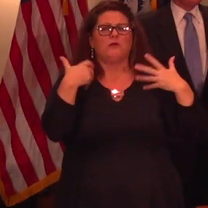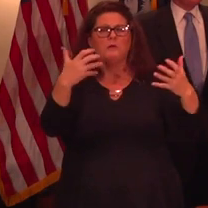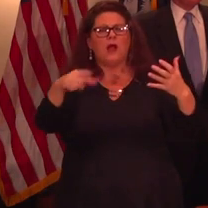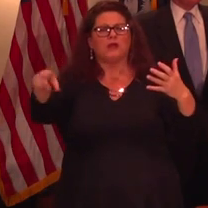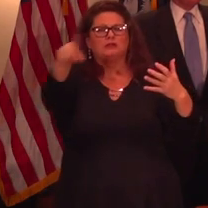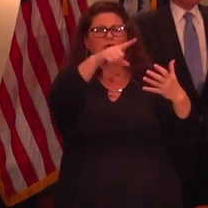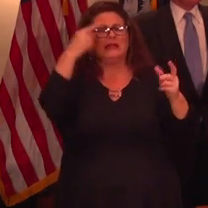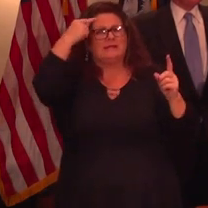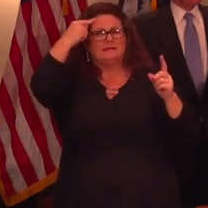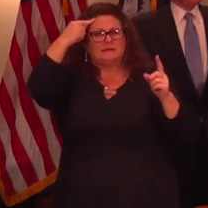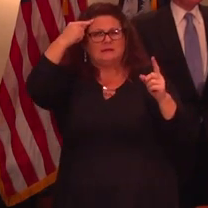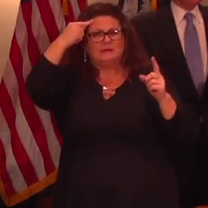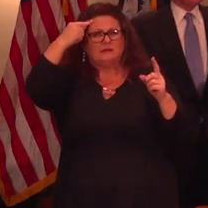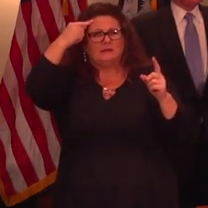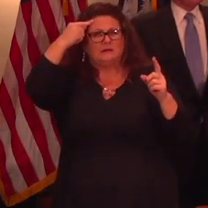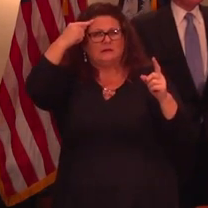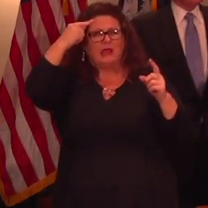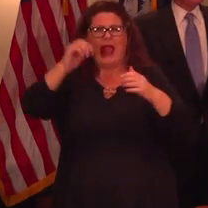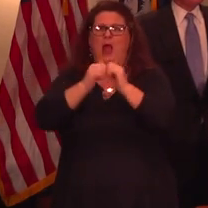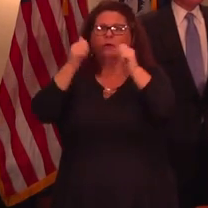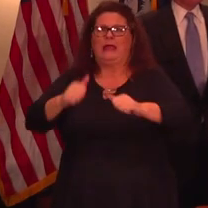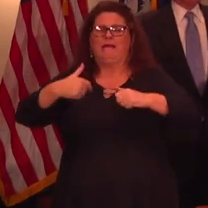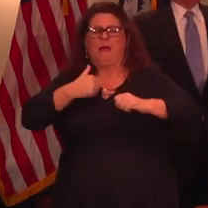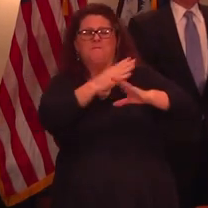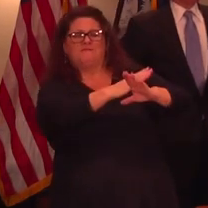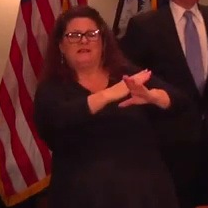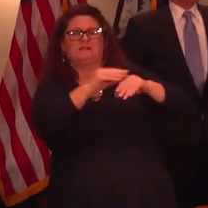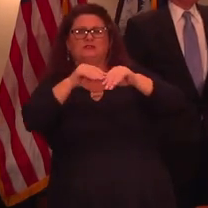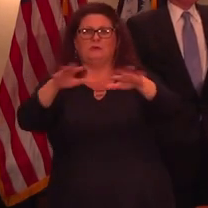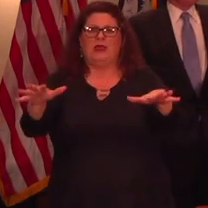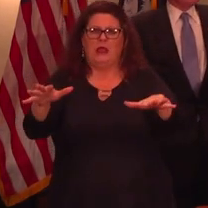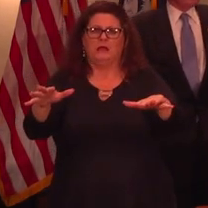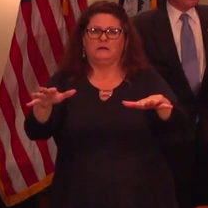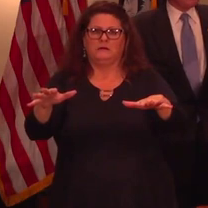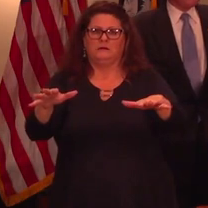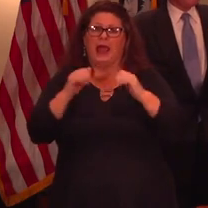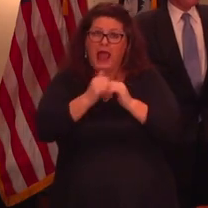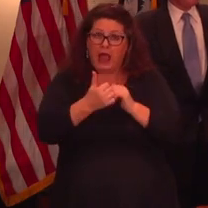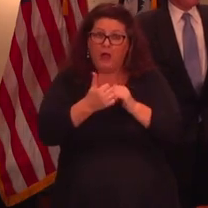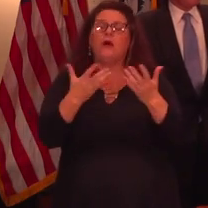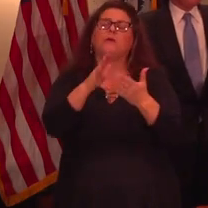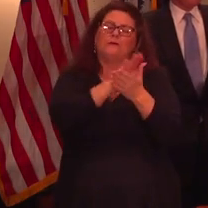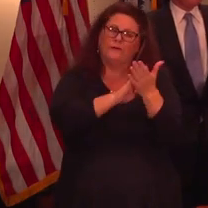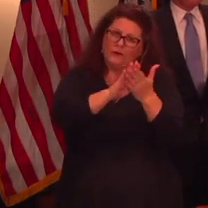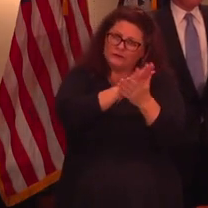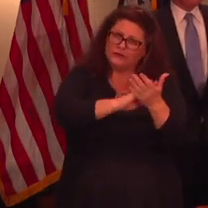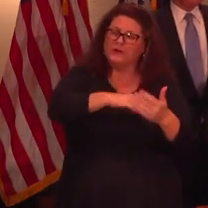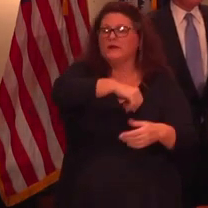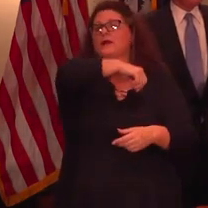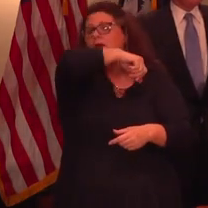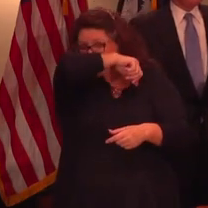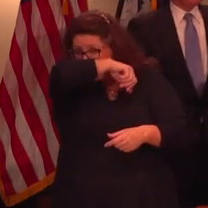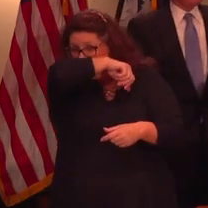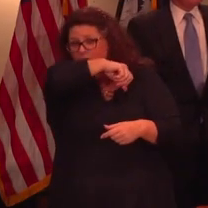things that each of us can do to limit the spread of illness. This includes washing your hands and covering your mouth when you